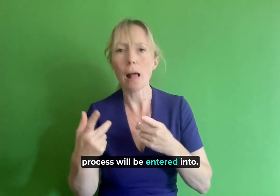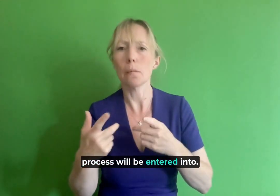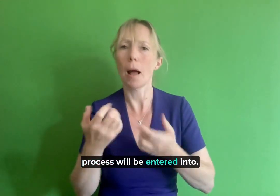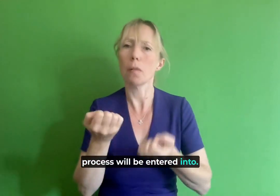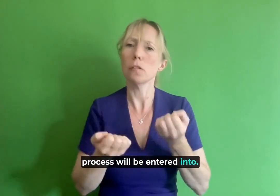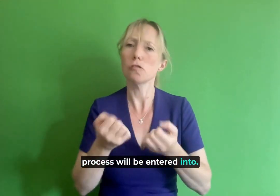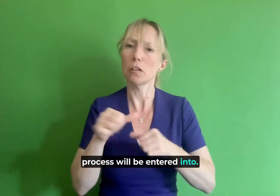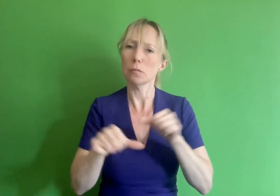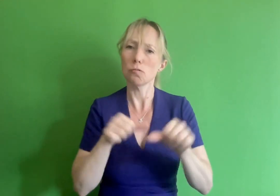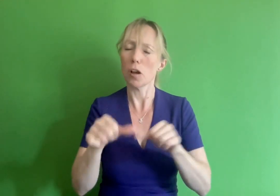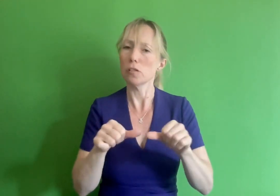entered into.